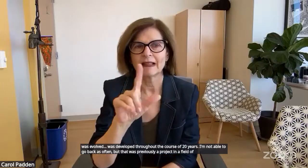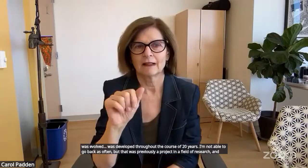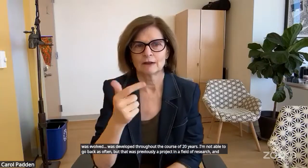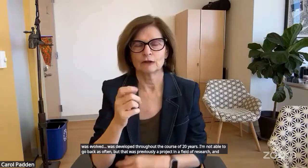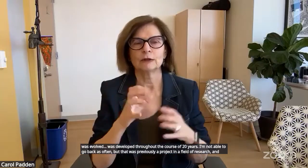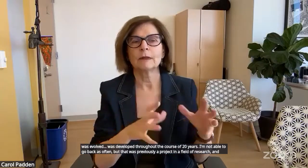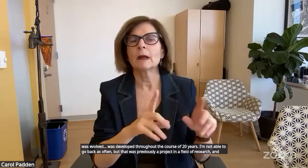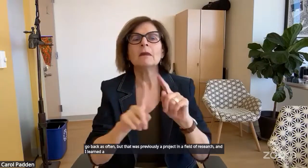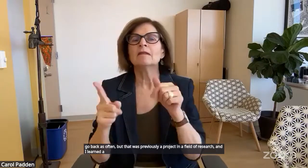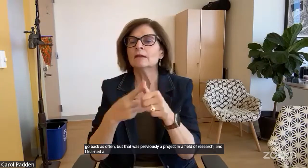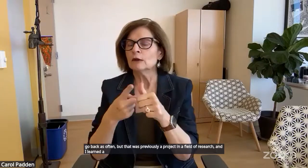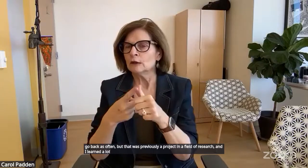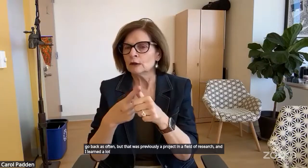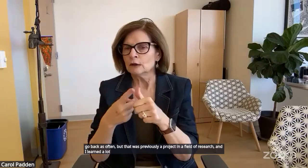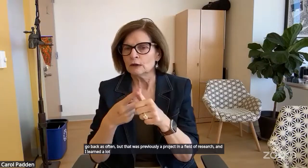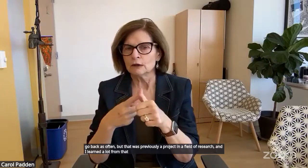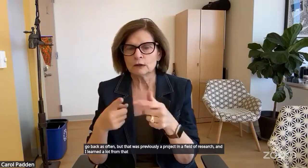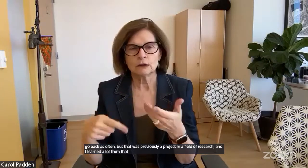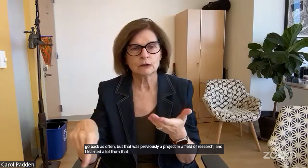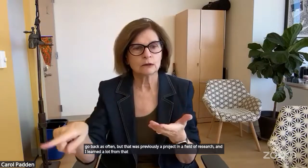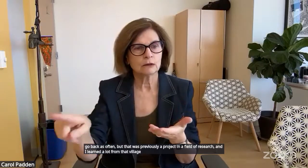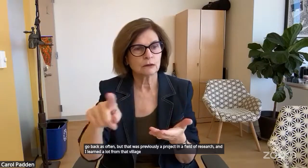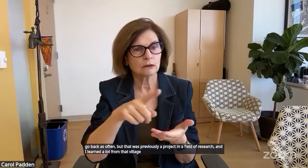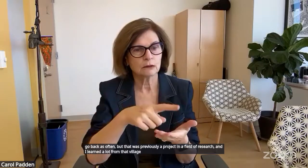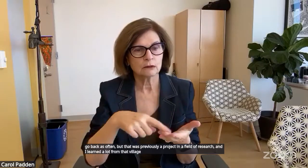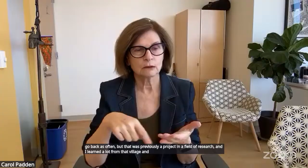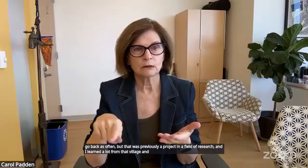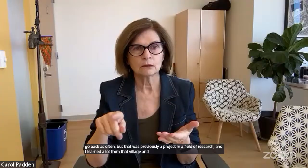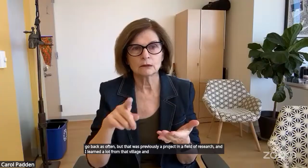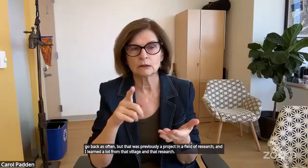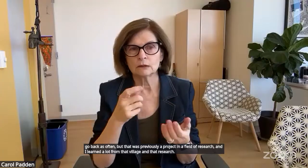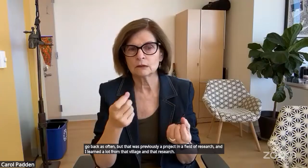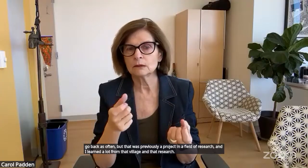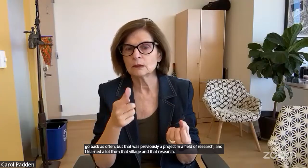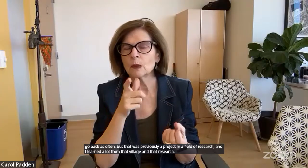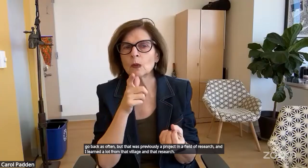a lot from that village and that research.